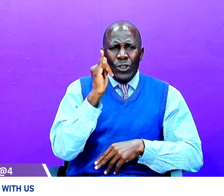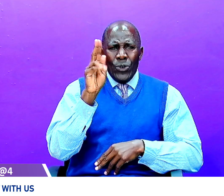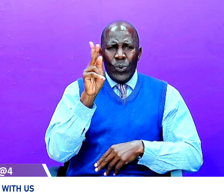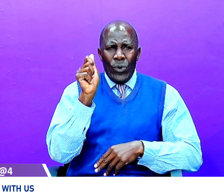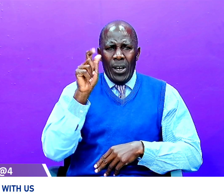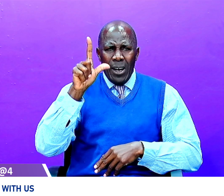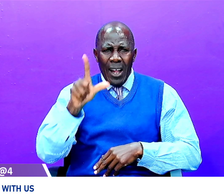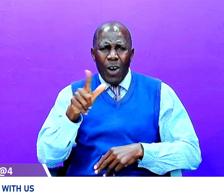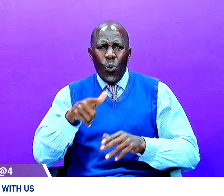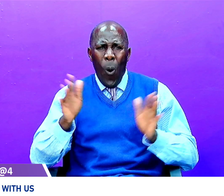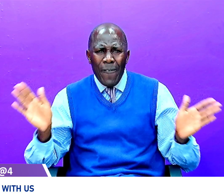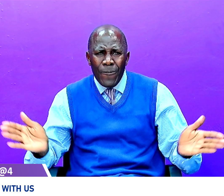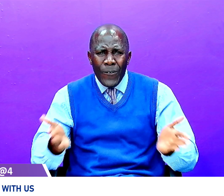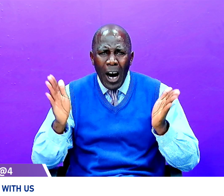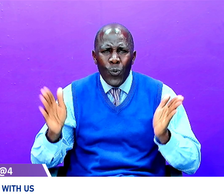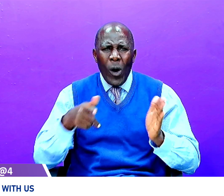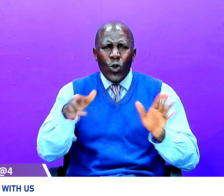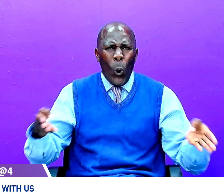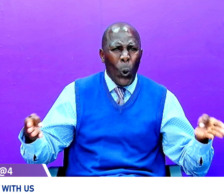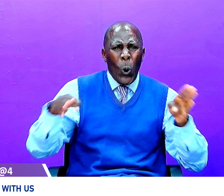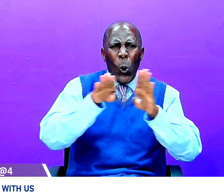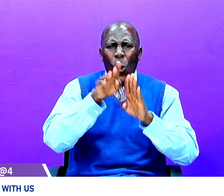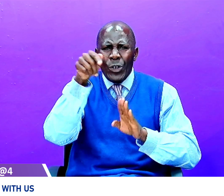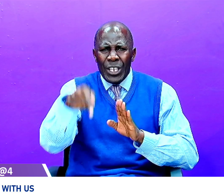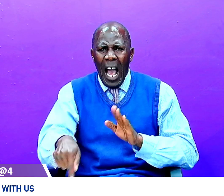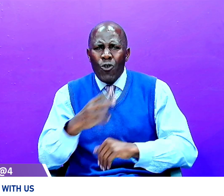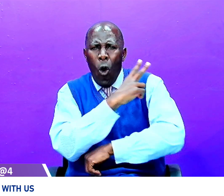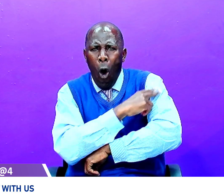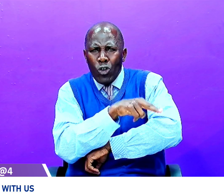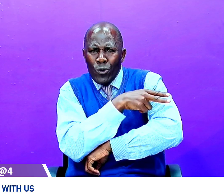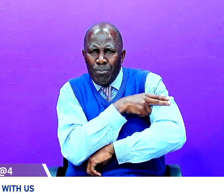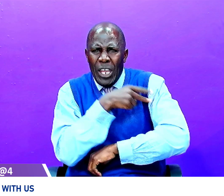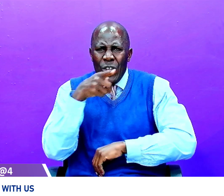Mr. Nyikal urged that closing down hospitals over fraud cases